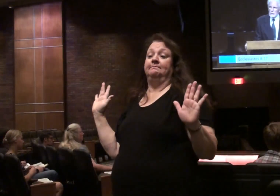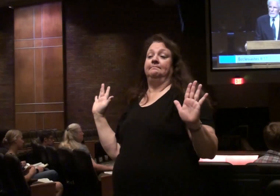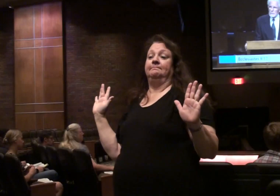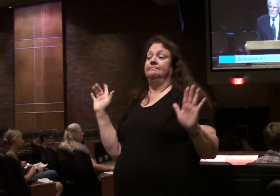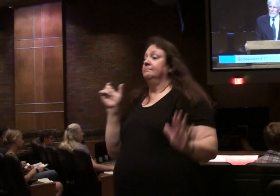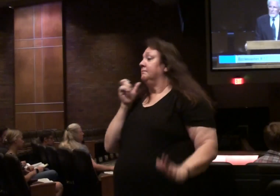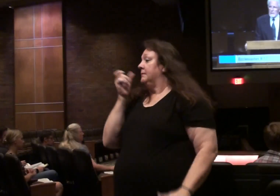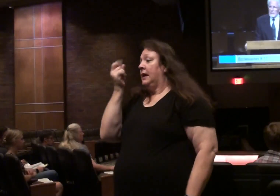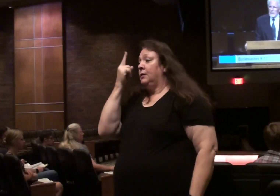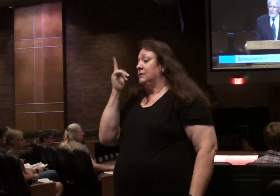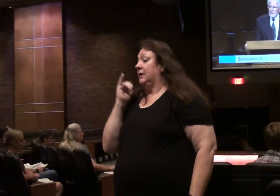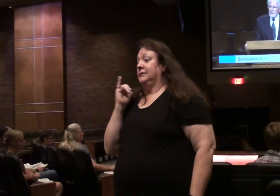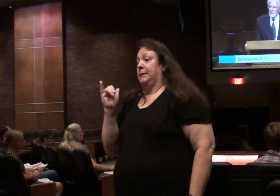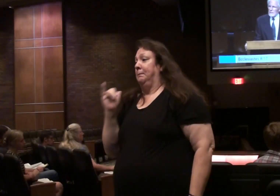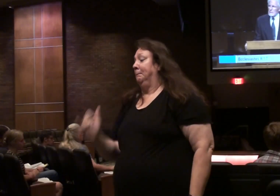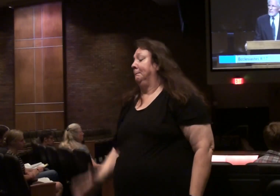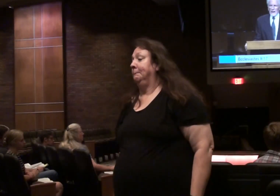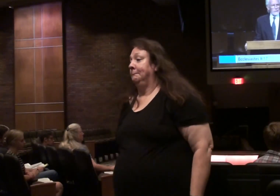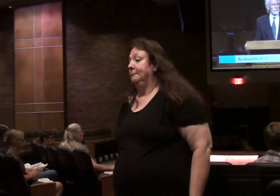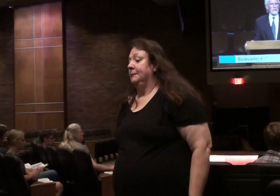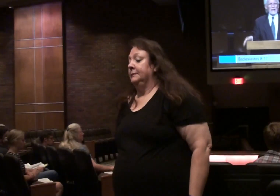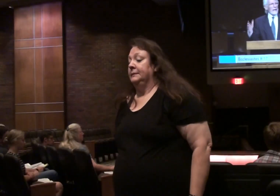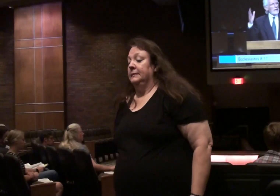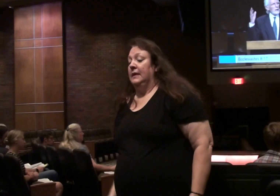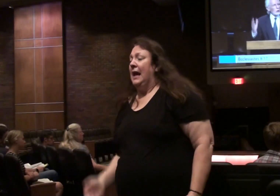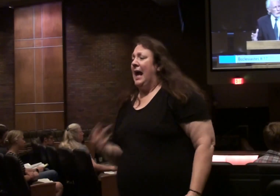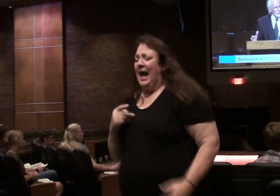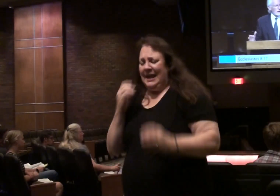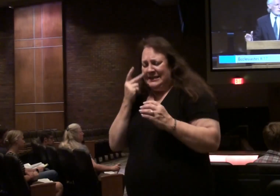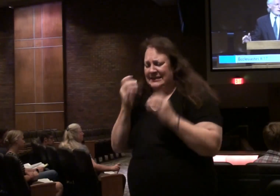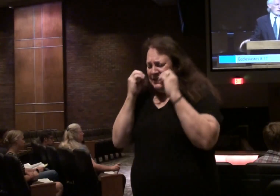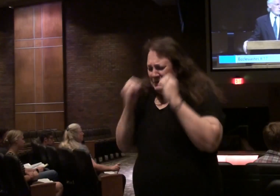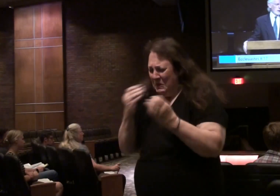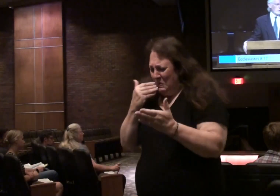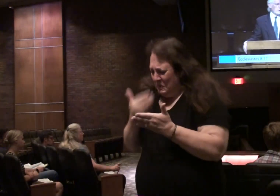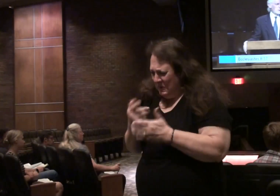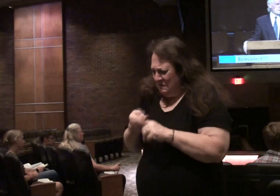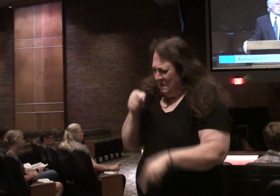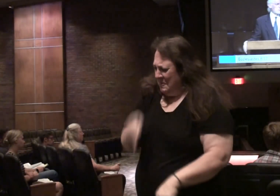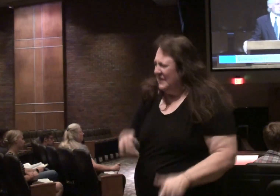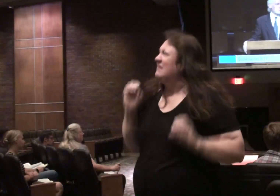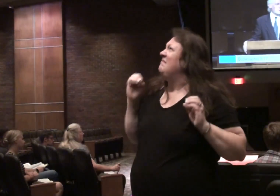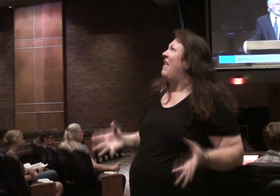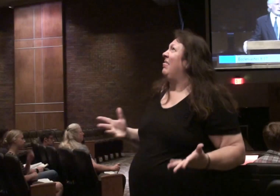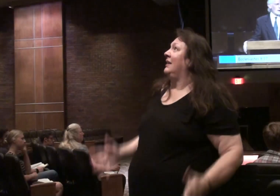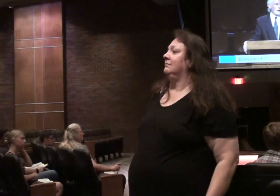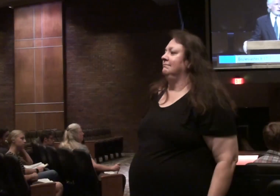either. You know, I say I don't see any good that come out of it.